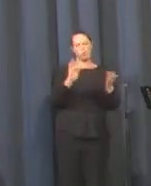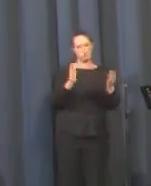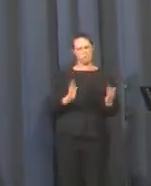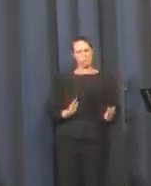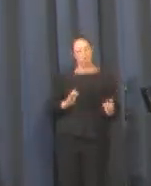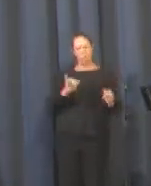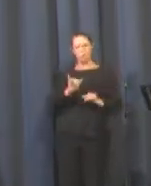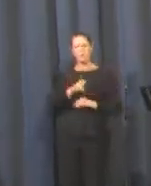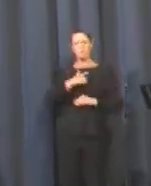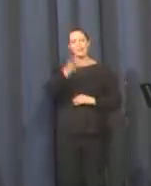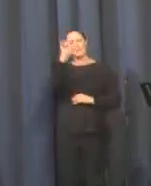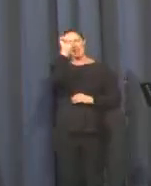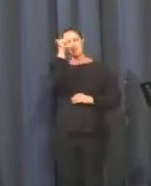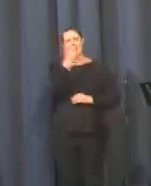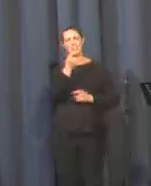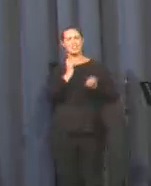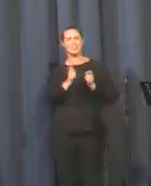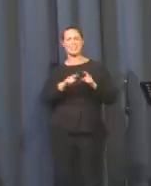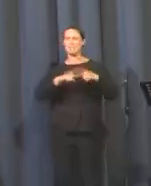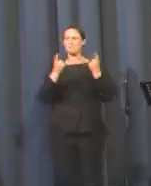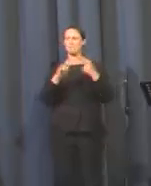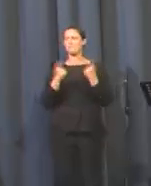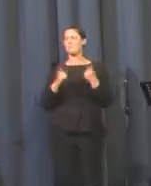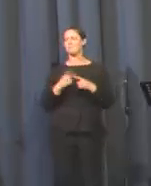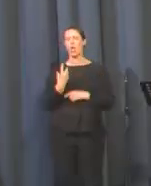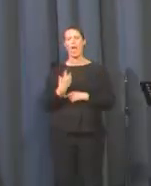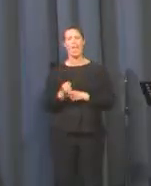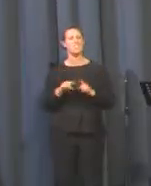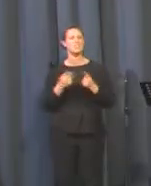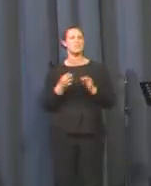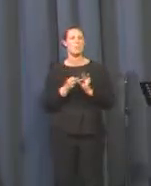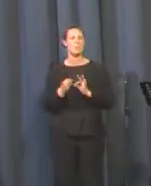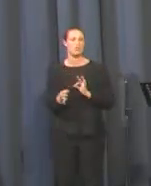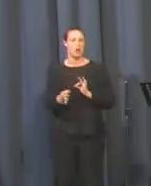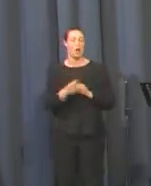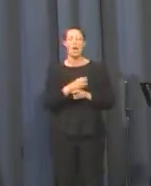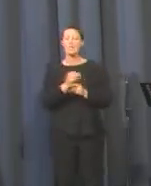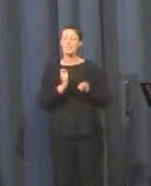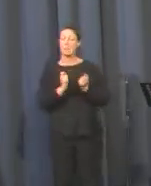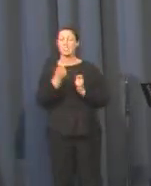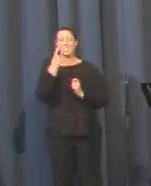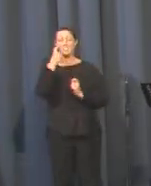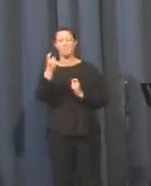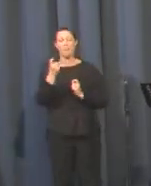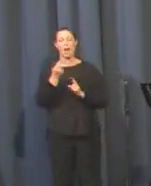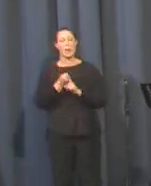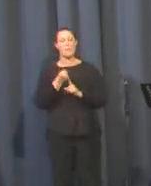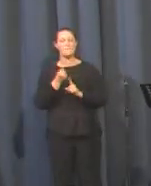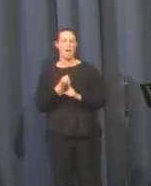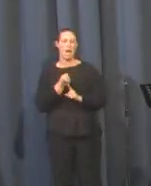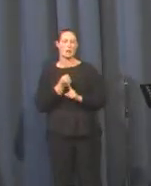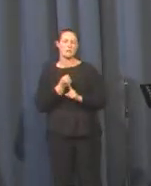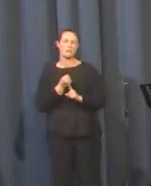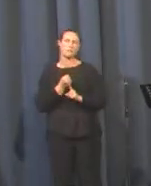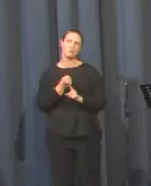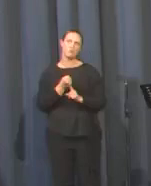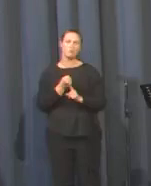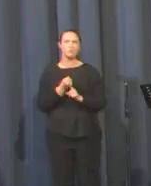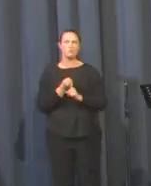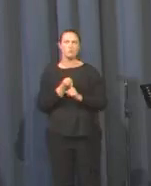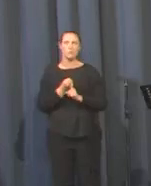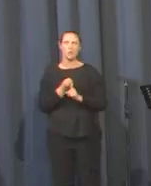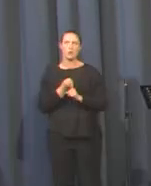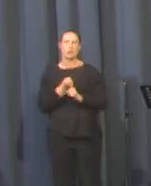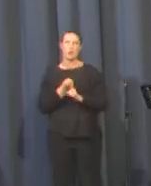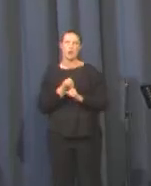sorts of intelligence tests as well and different measures, and so some tests have found effect sizes of, you know, a